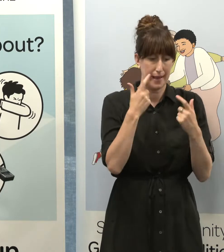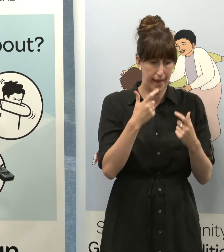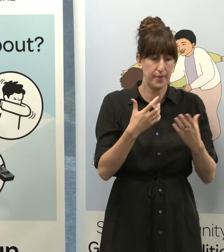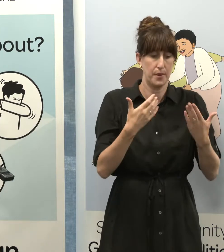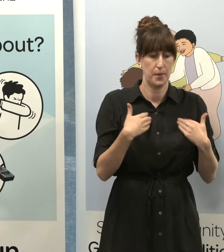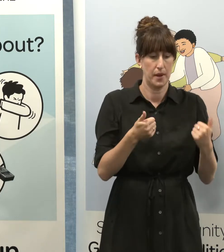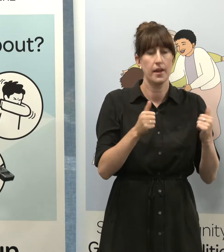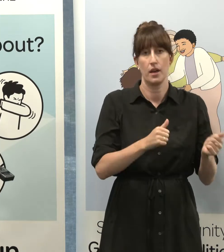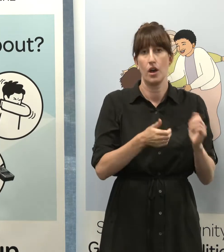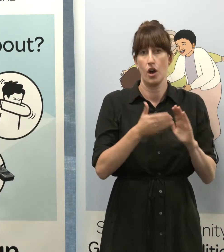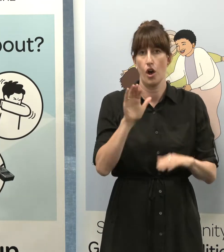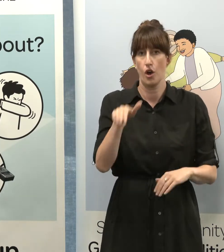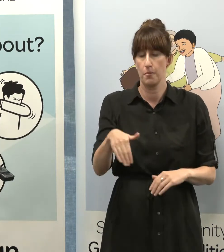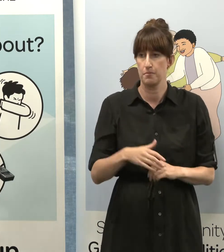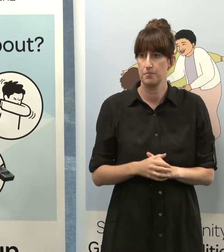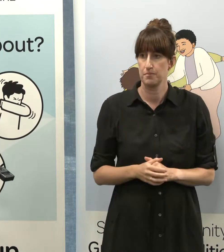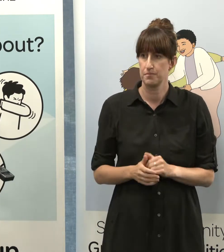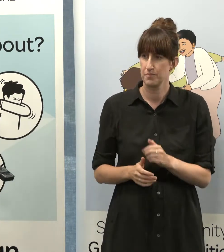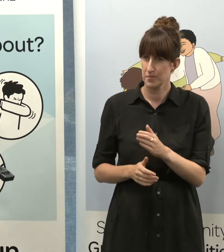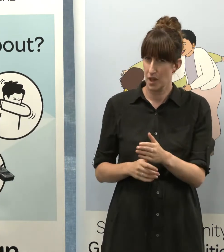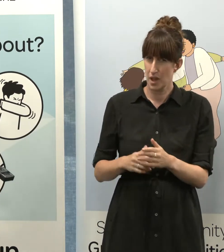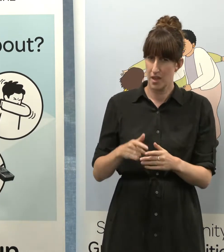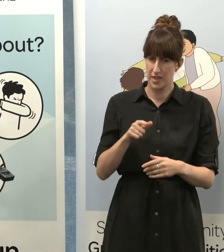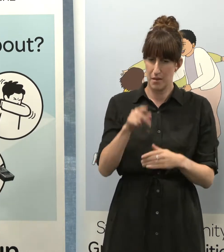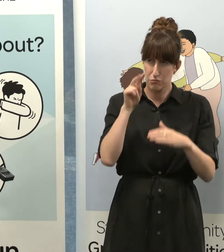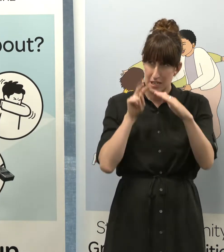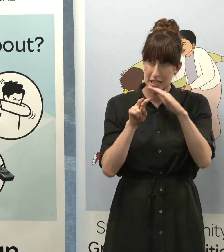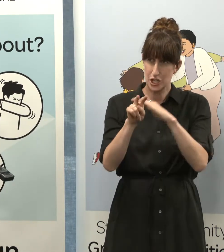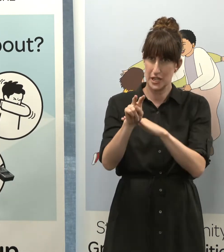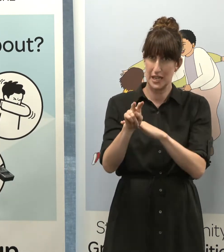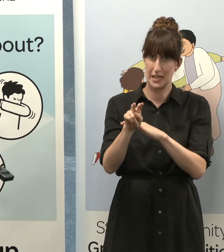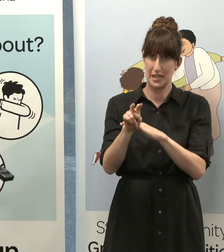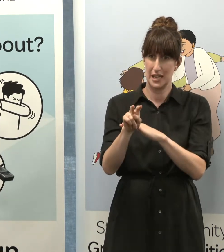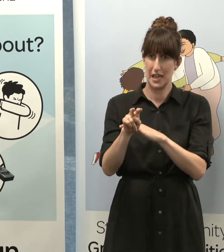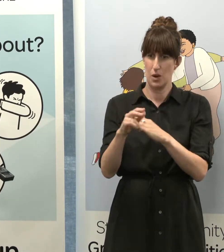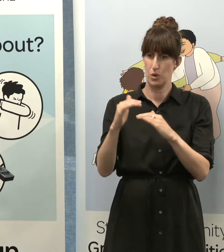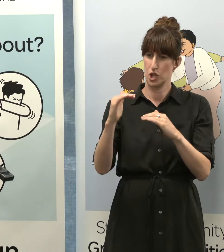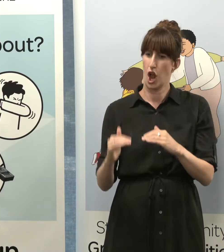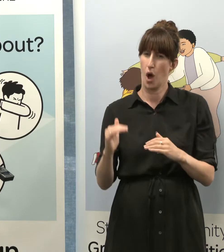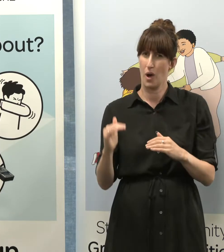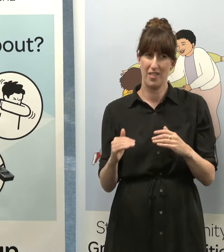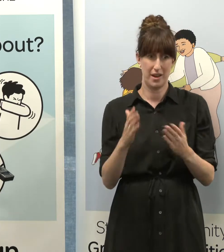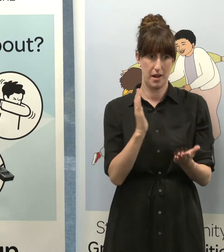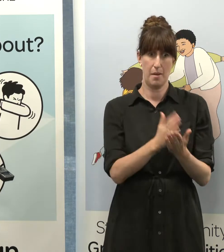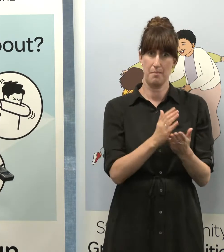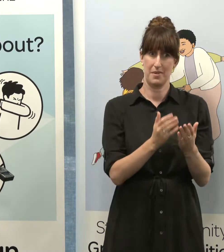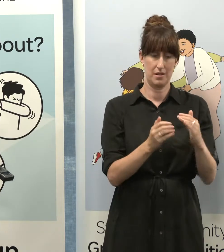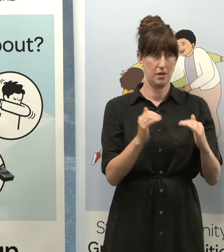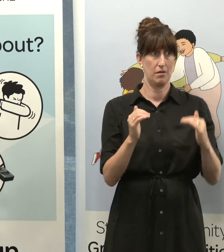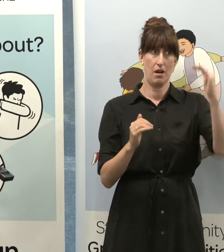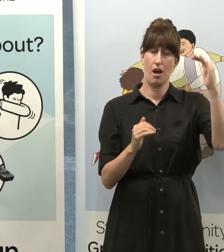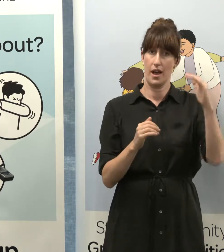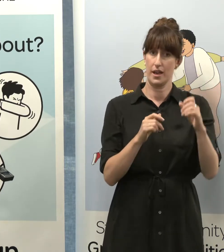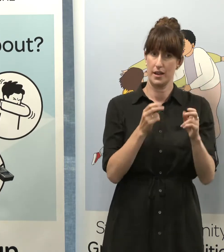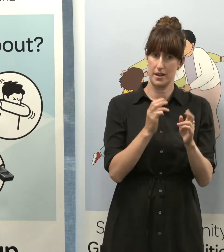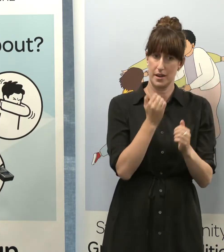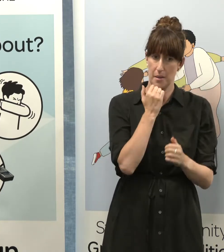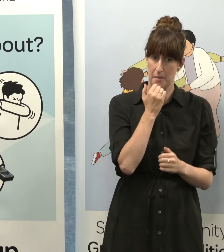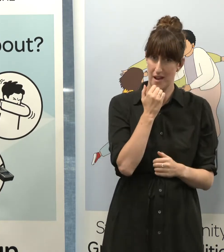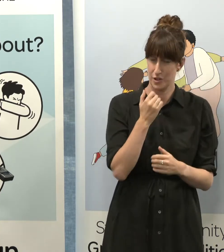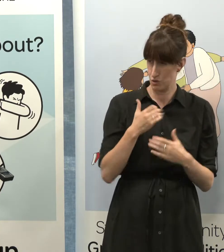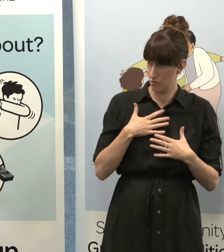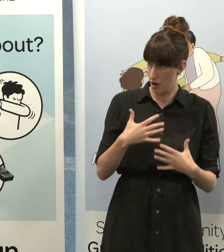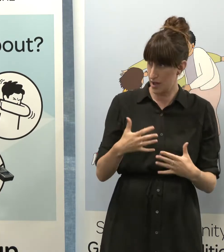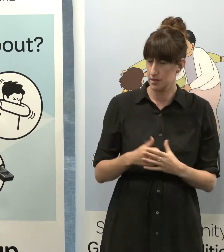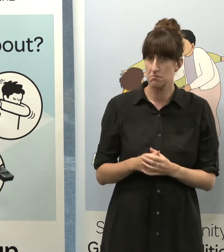so much higher than what was modelled? Has that taken you by surprise? Not so much by surprise. Modelling is always a good way